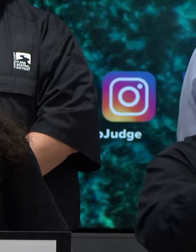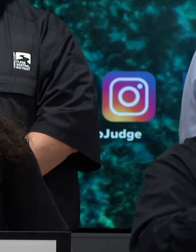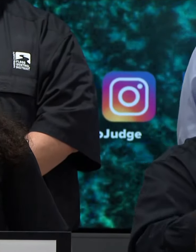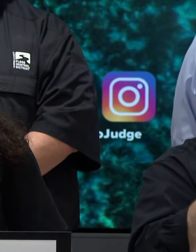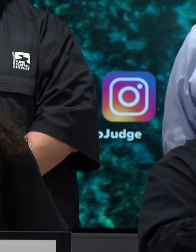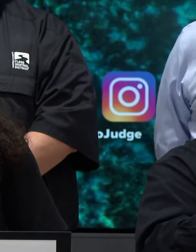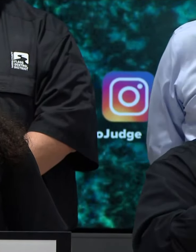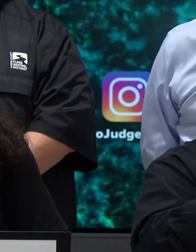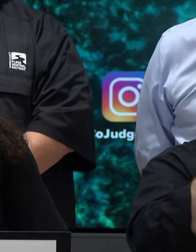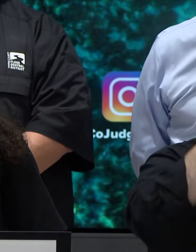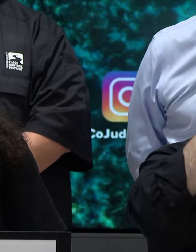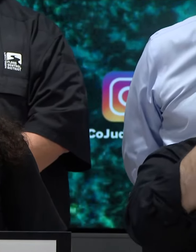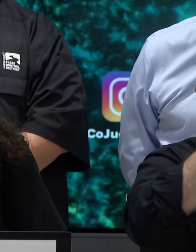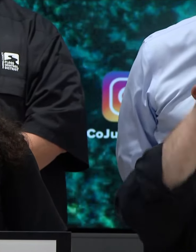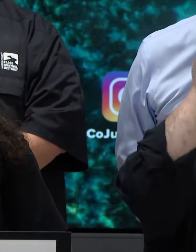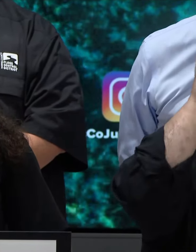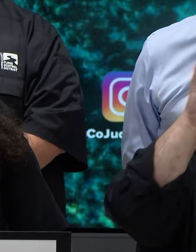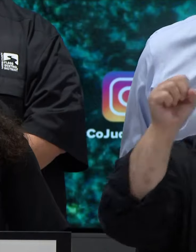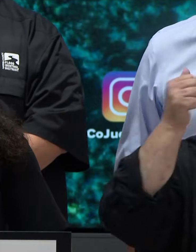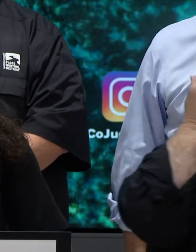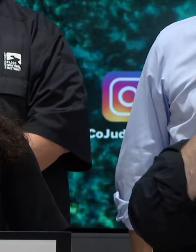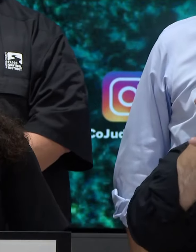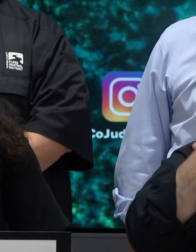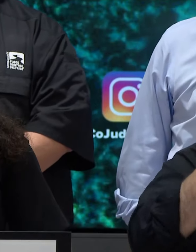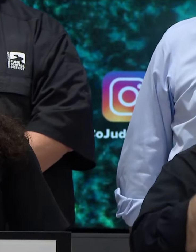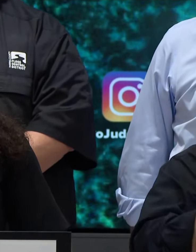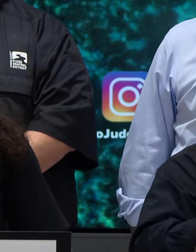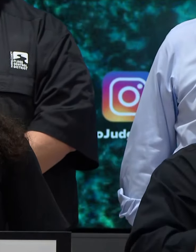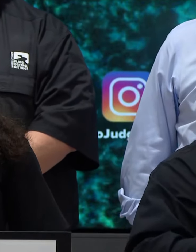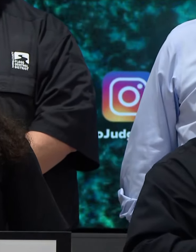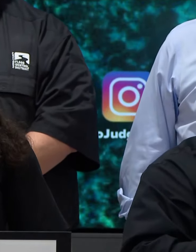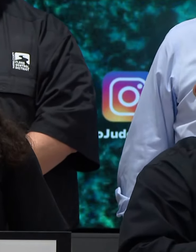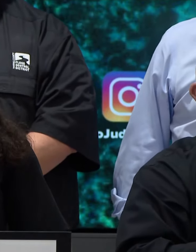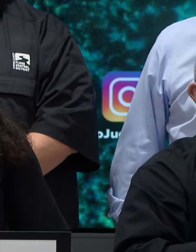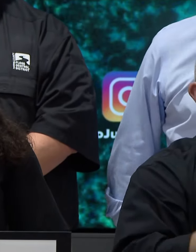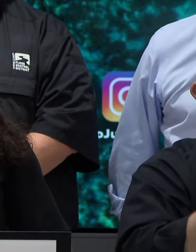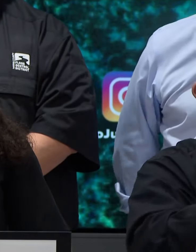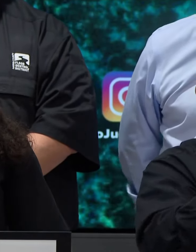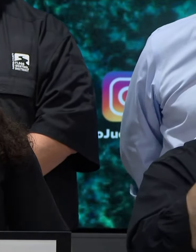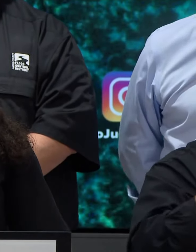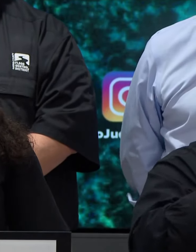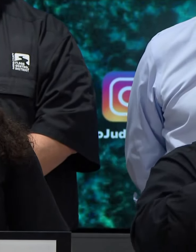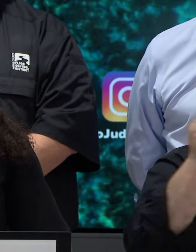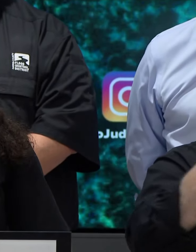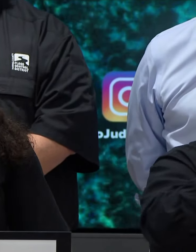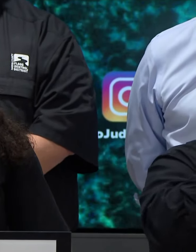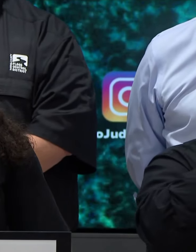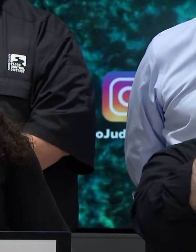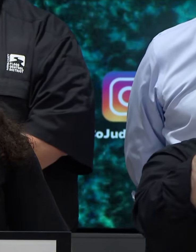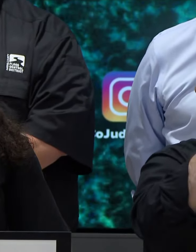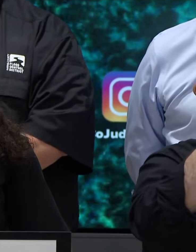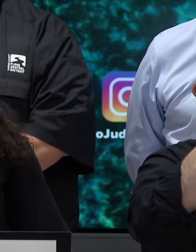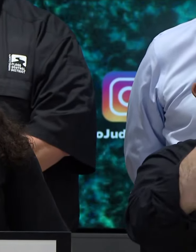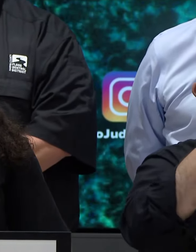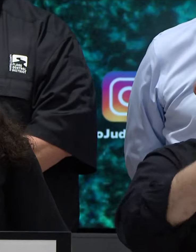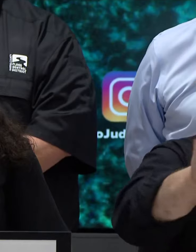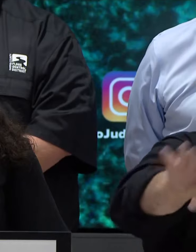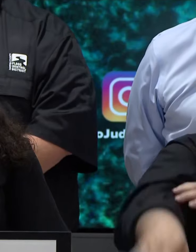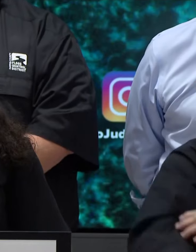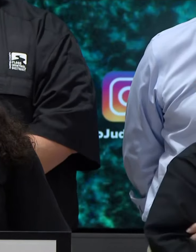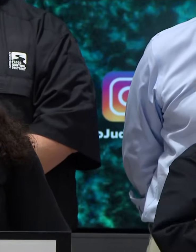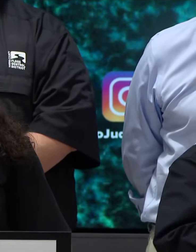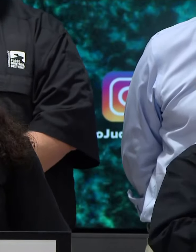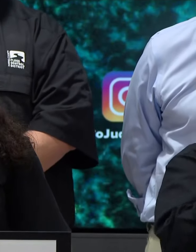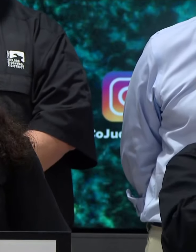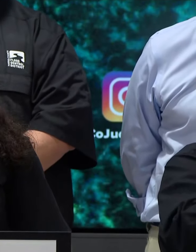this attention from the president himself. Another piece of good news, we didn't have any water rescues overnight. As far as Harris County is